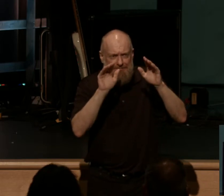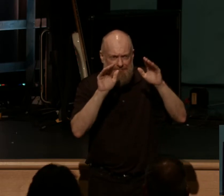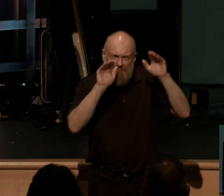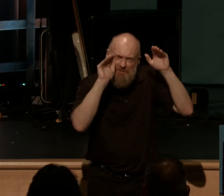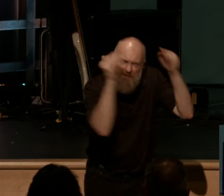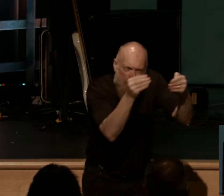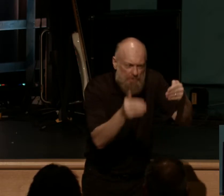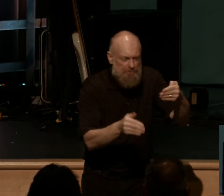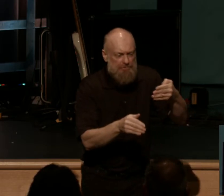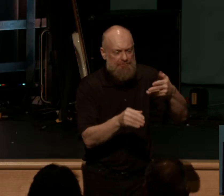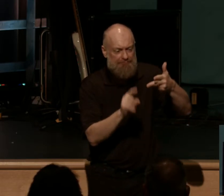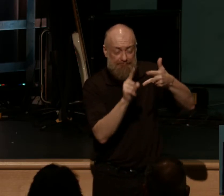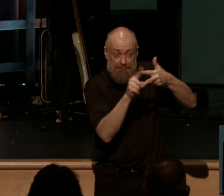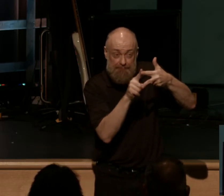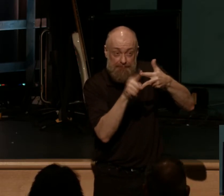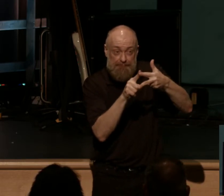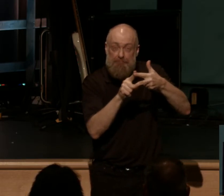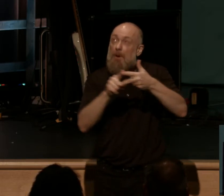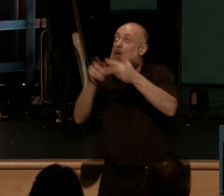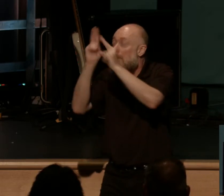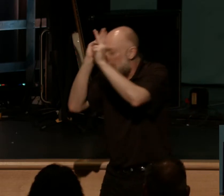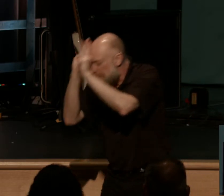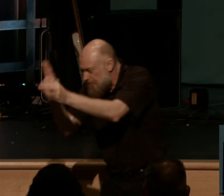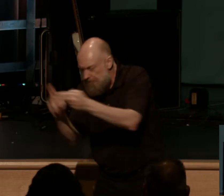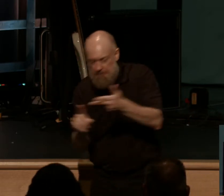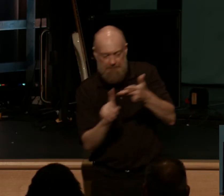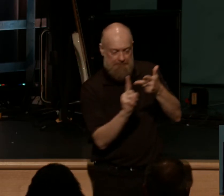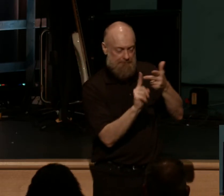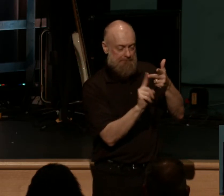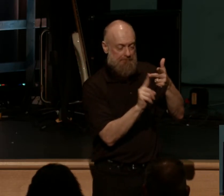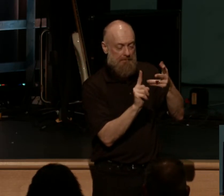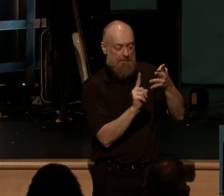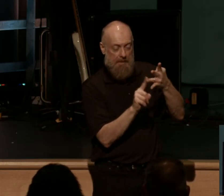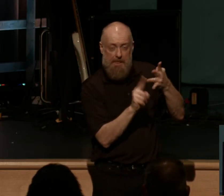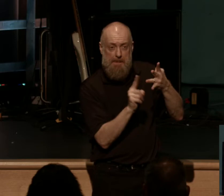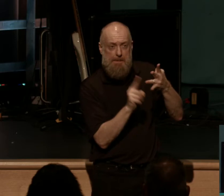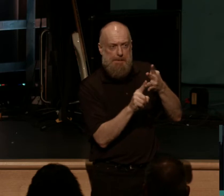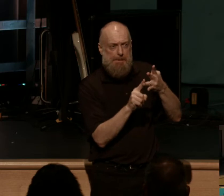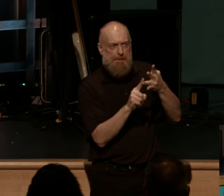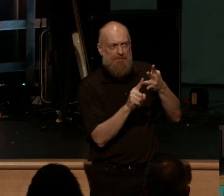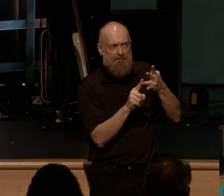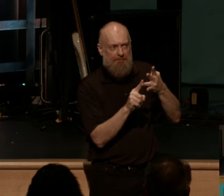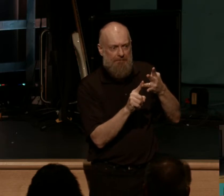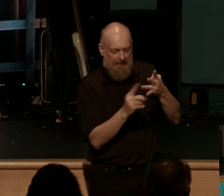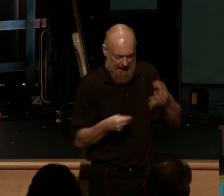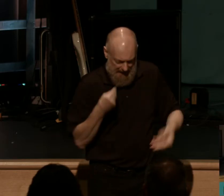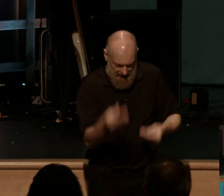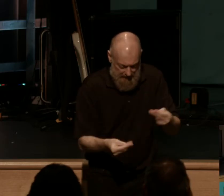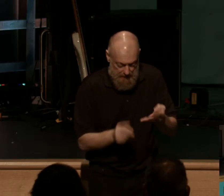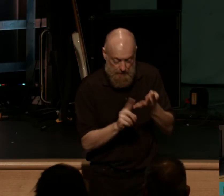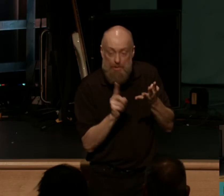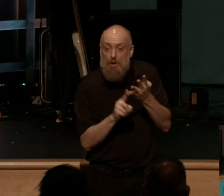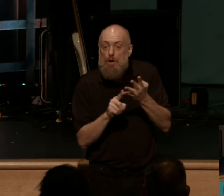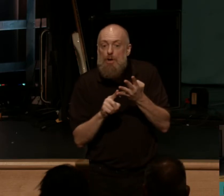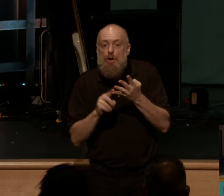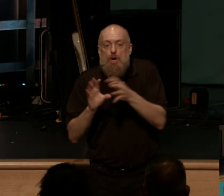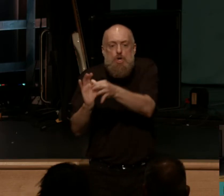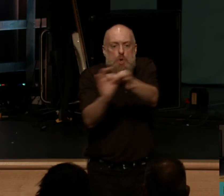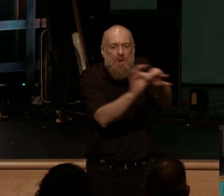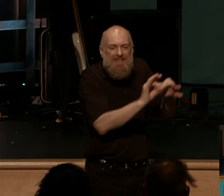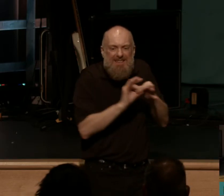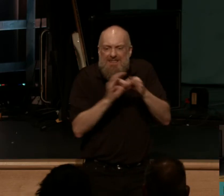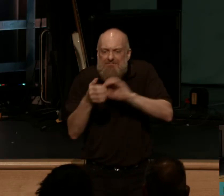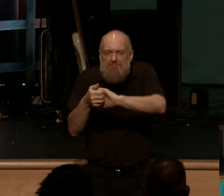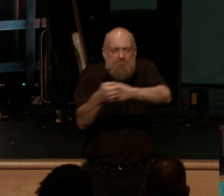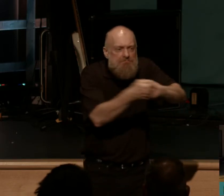Steadfast devotion, awe-filled fear, spirit-filled generosity, and finally this, beautiful unity. The mark of a blessed church